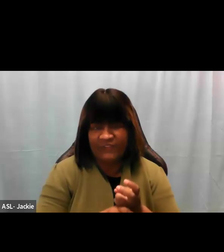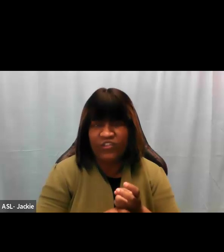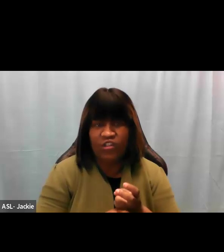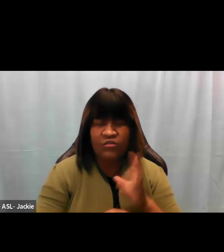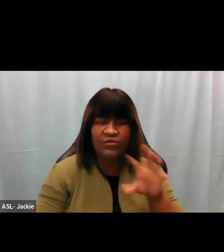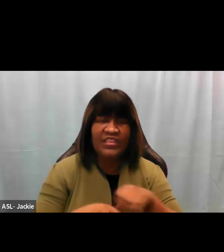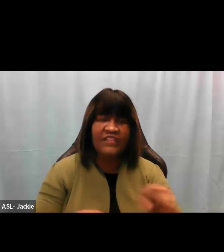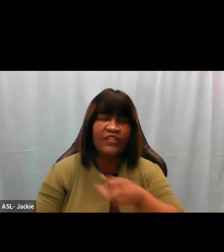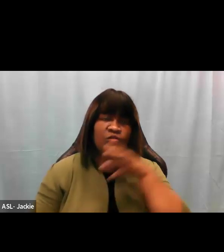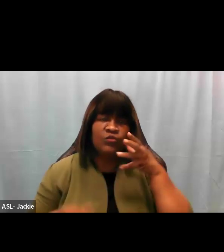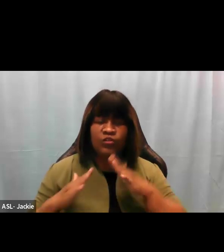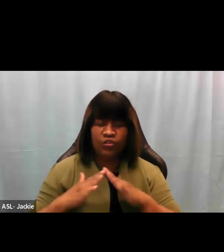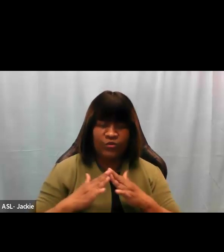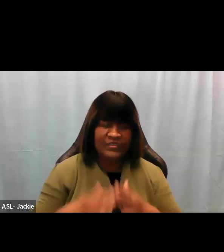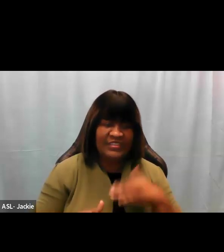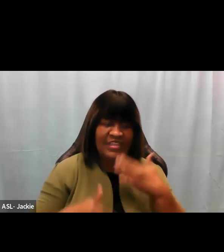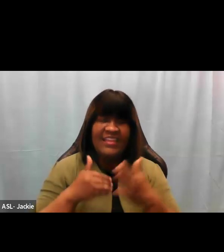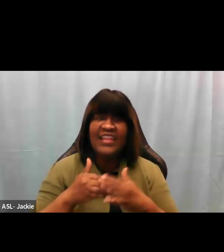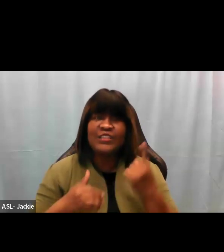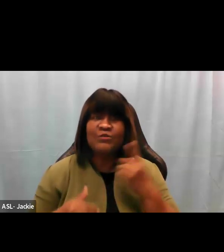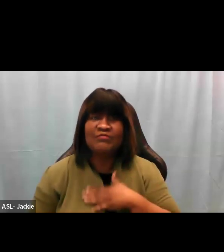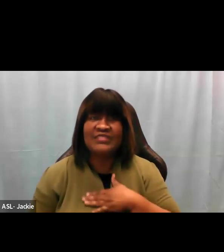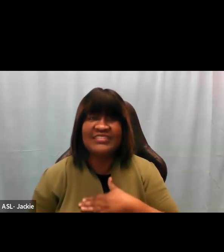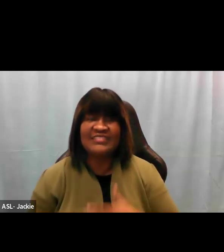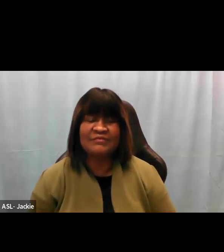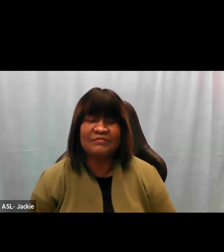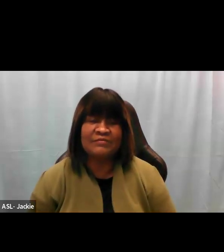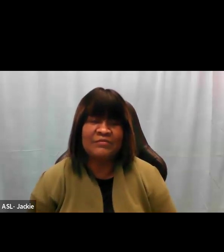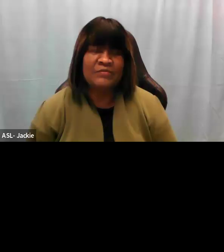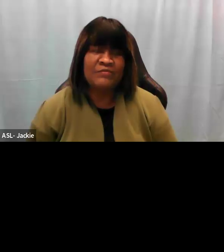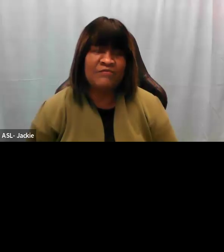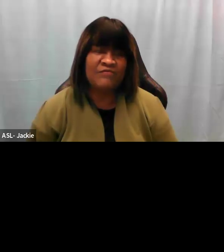communities. Next slide, please.